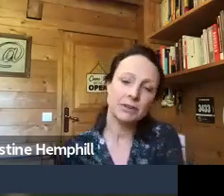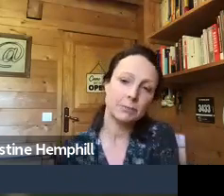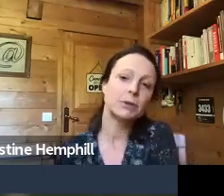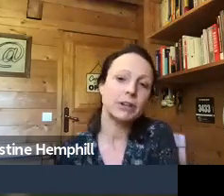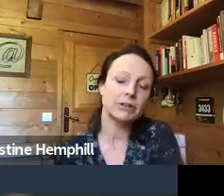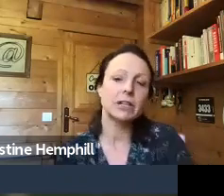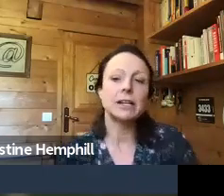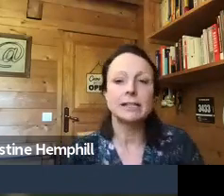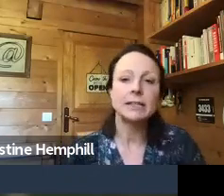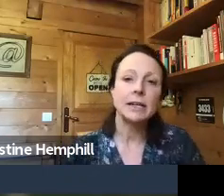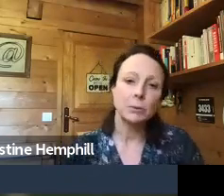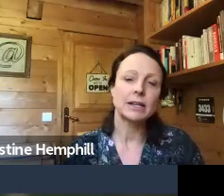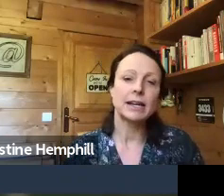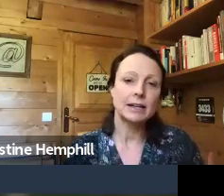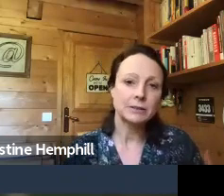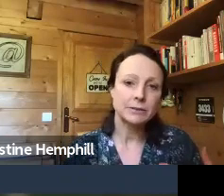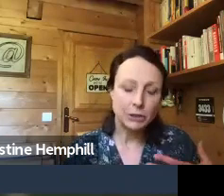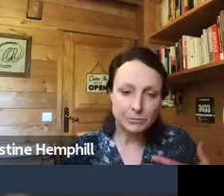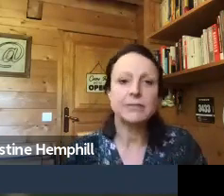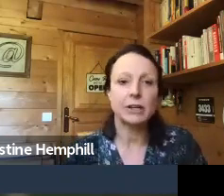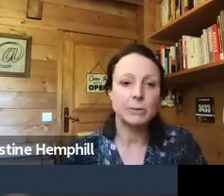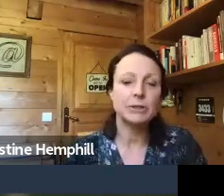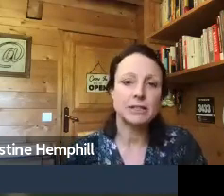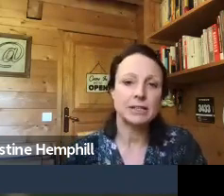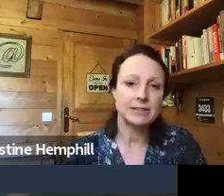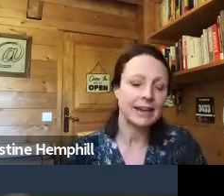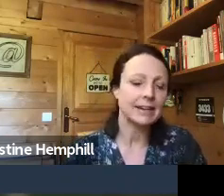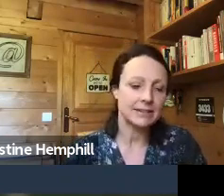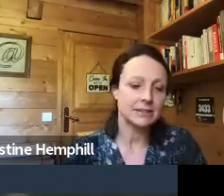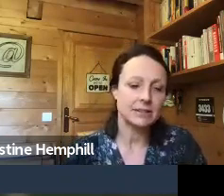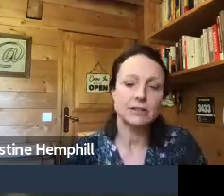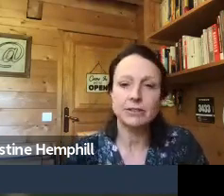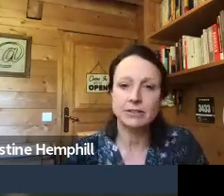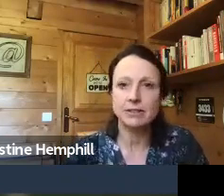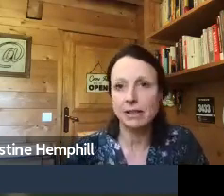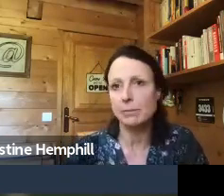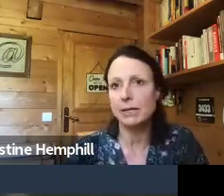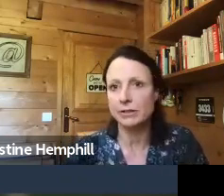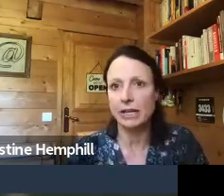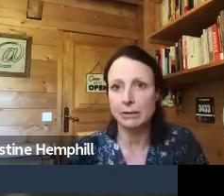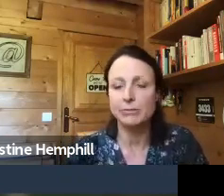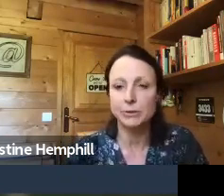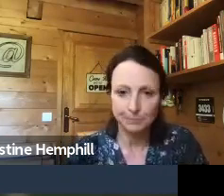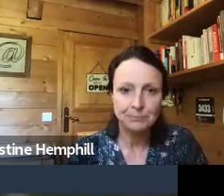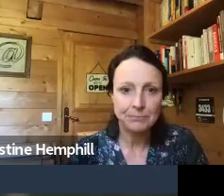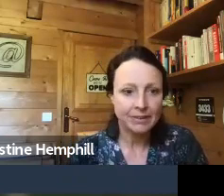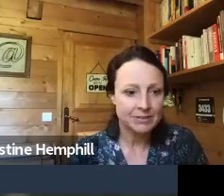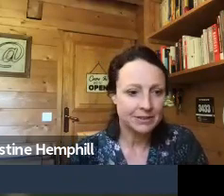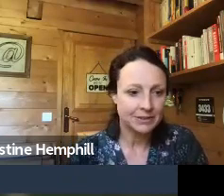moving it online will allow, you know, specific communities access to services that they might not have had before. So it